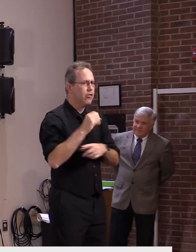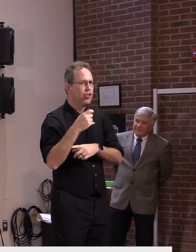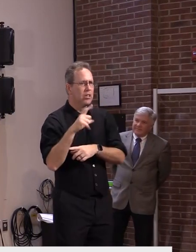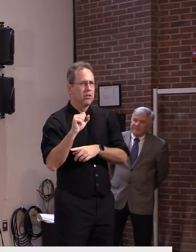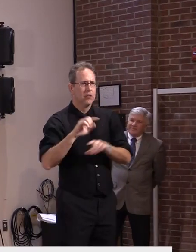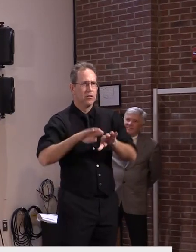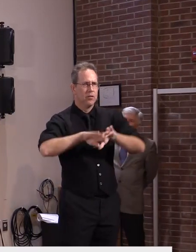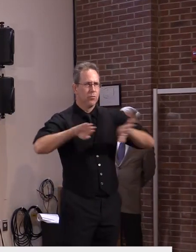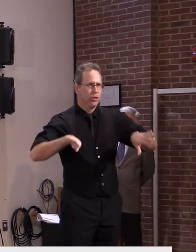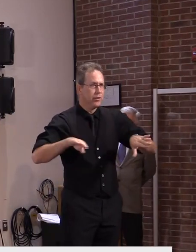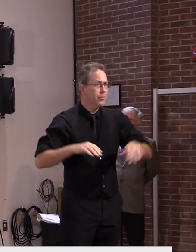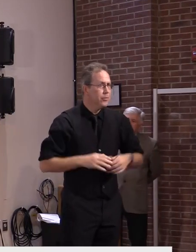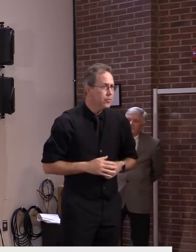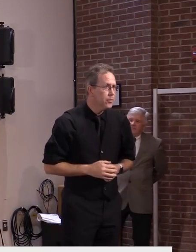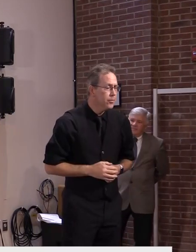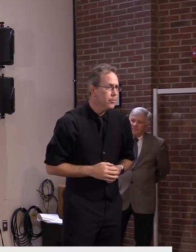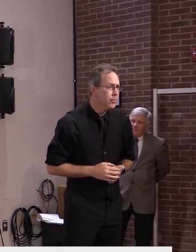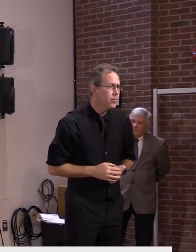Having said that,